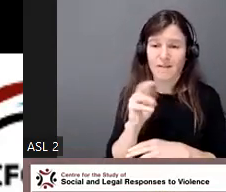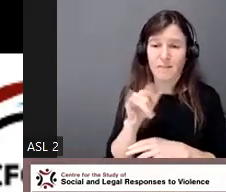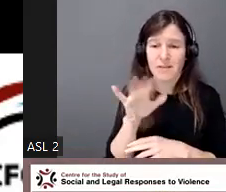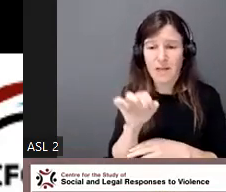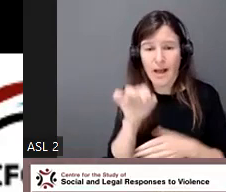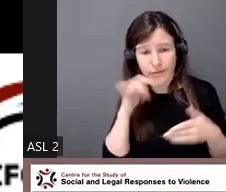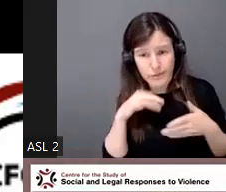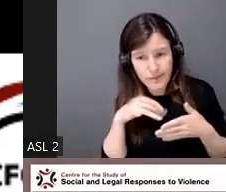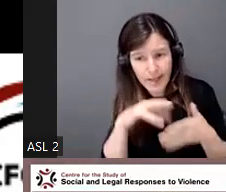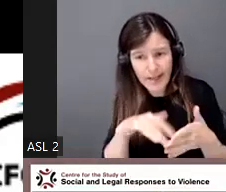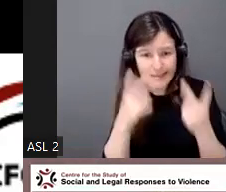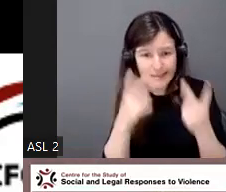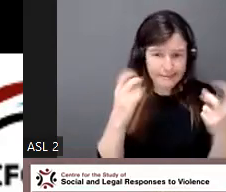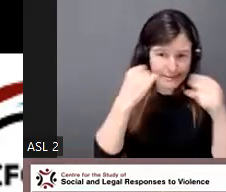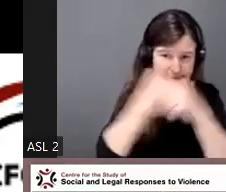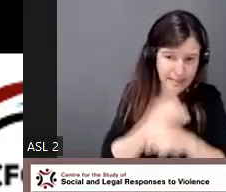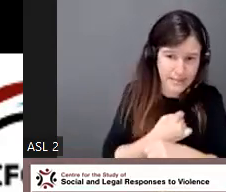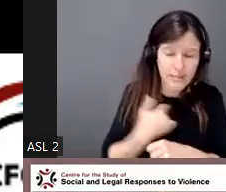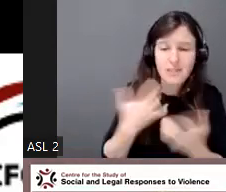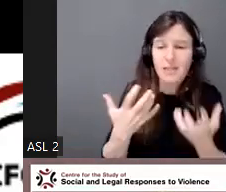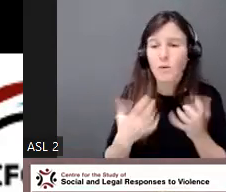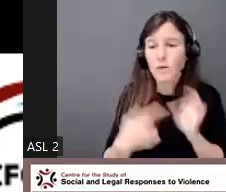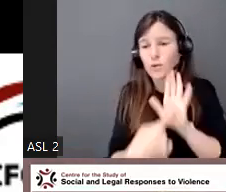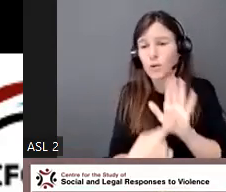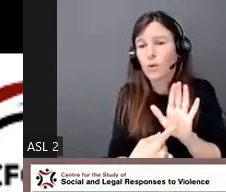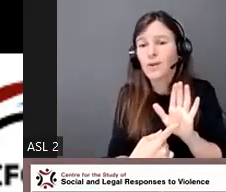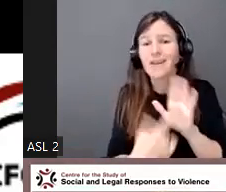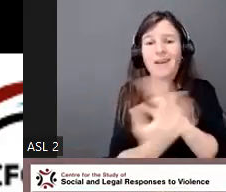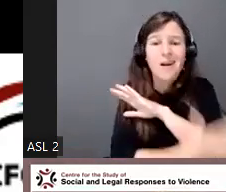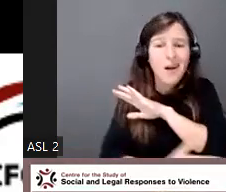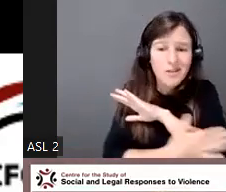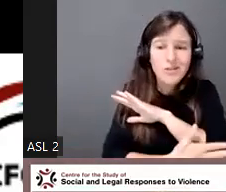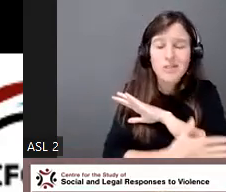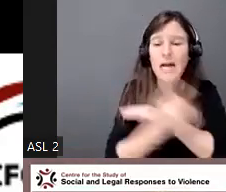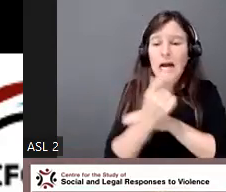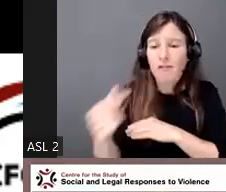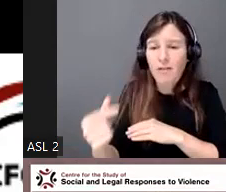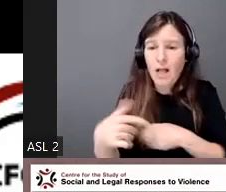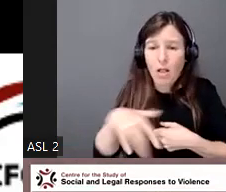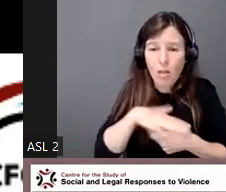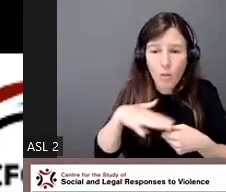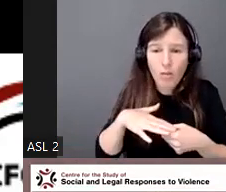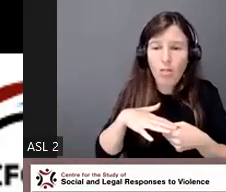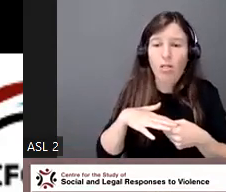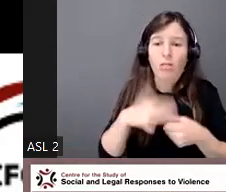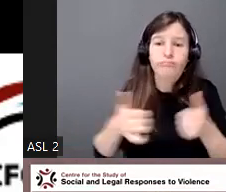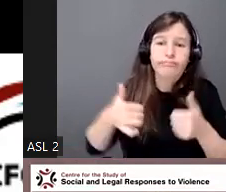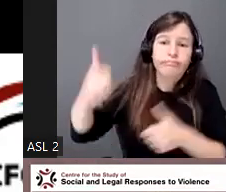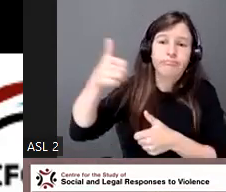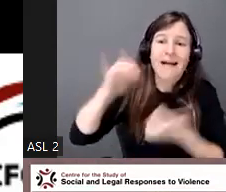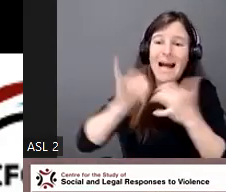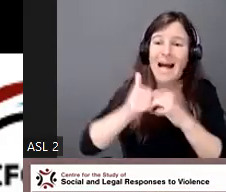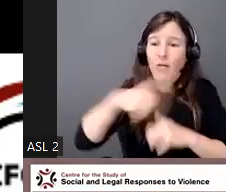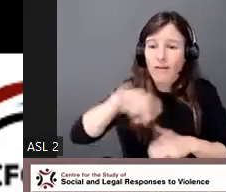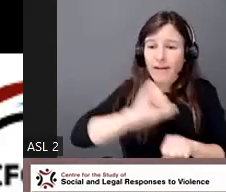I want to speak about what countries, and especially governments at all levels, can do to prevent femicide, which in turn will